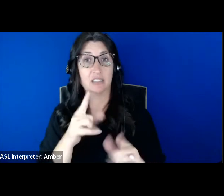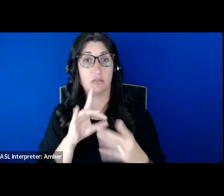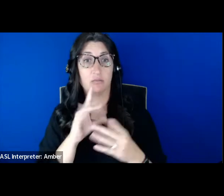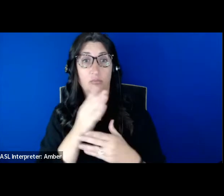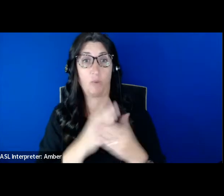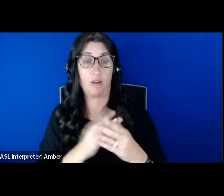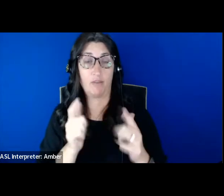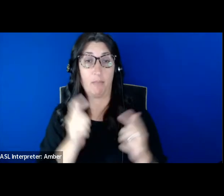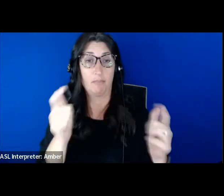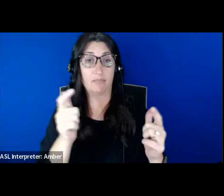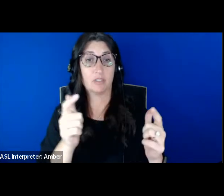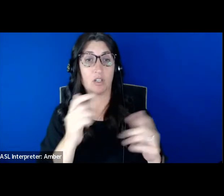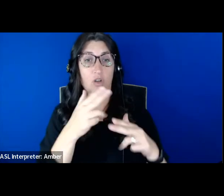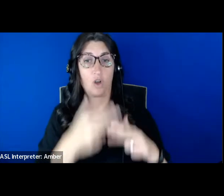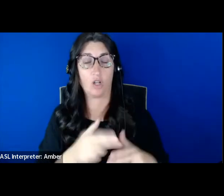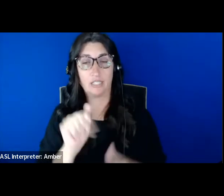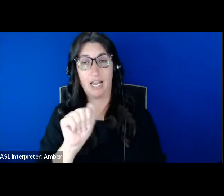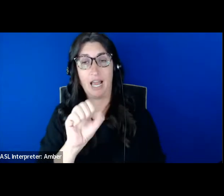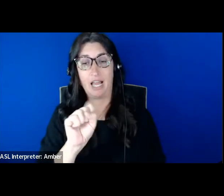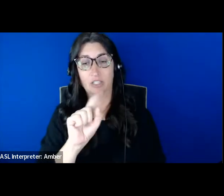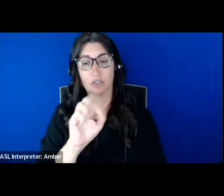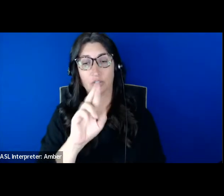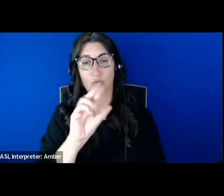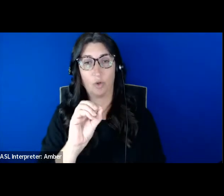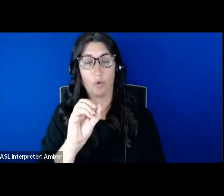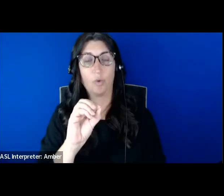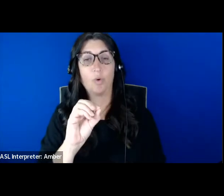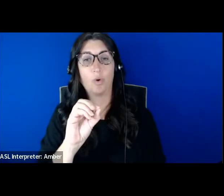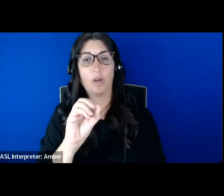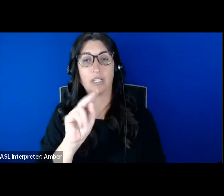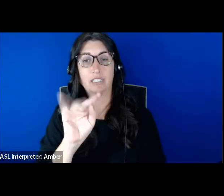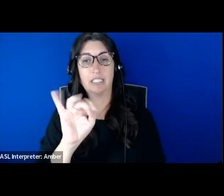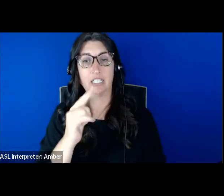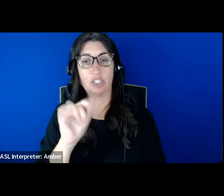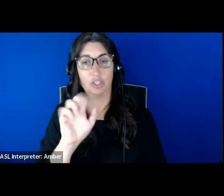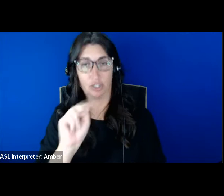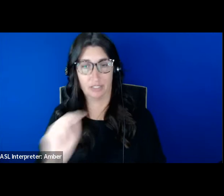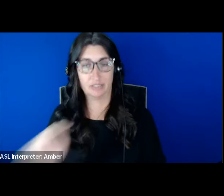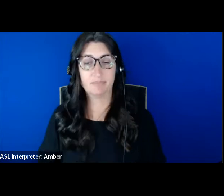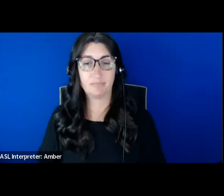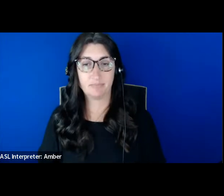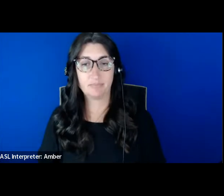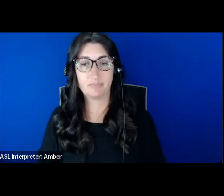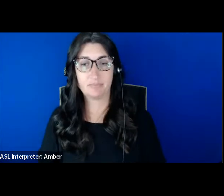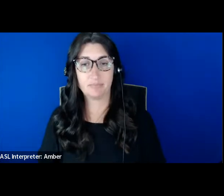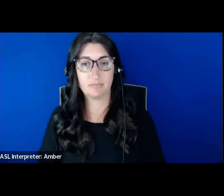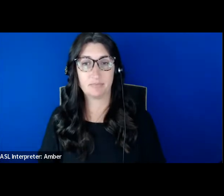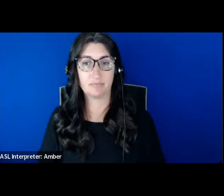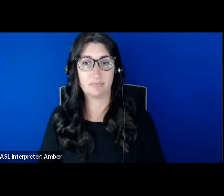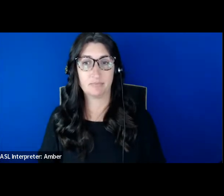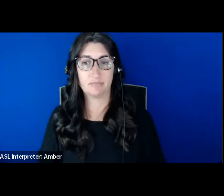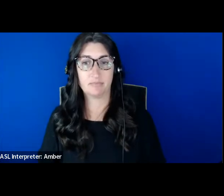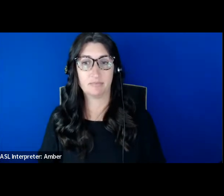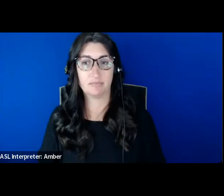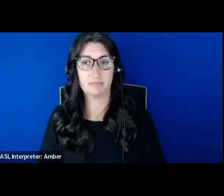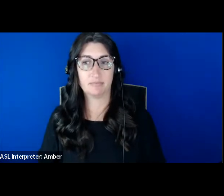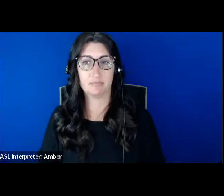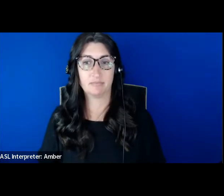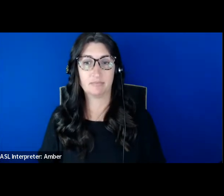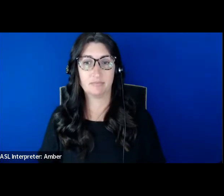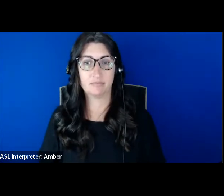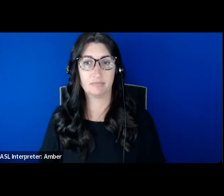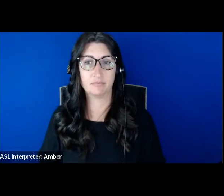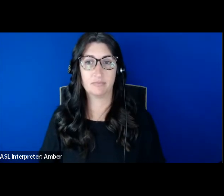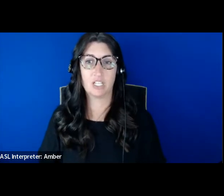called Austronesian language. And it started in Southeast Asia, in